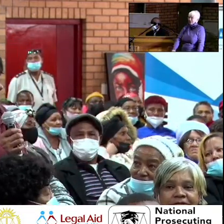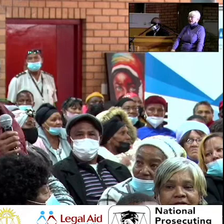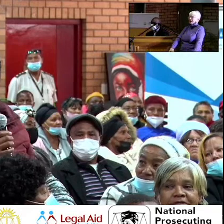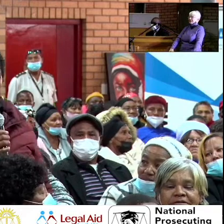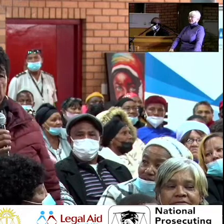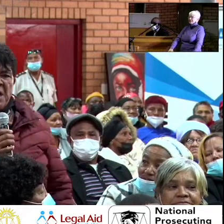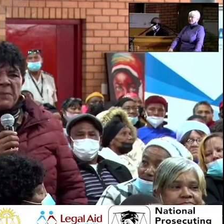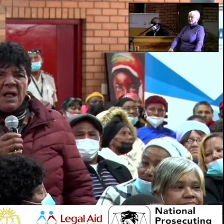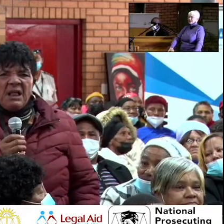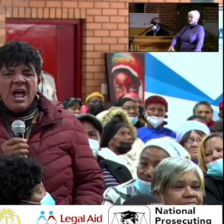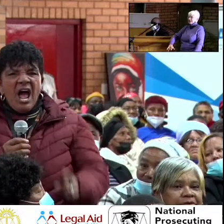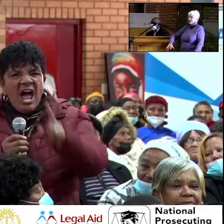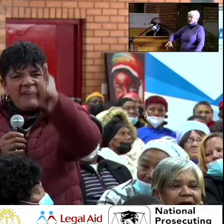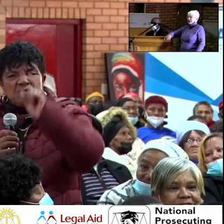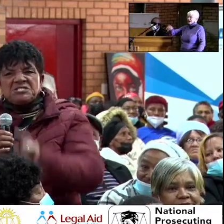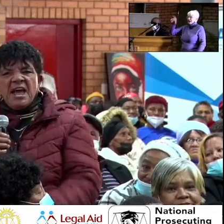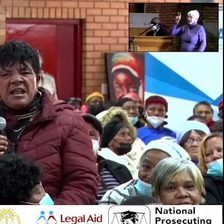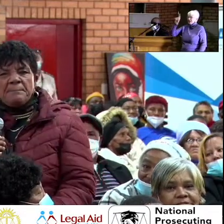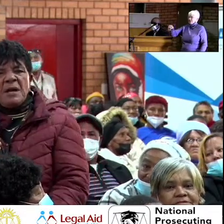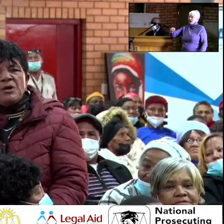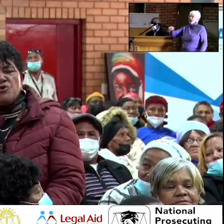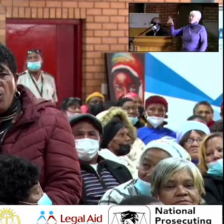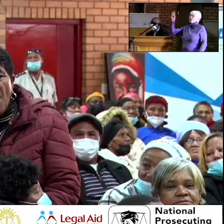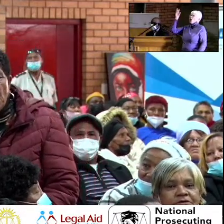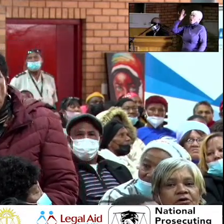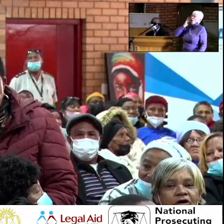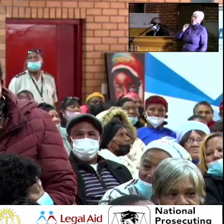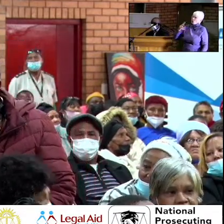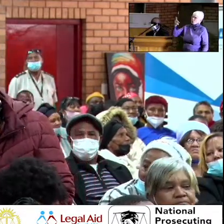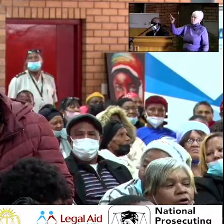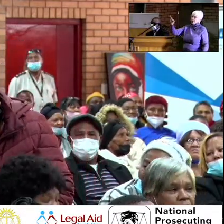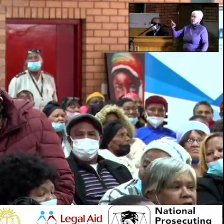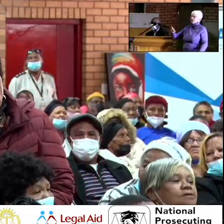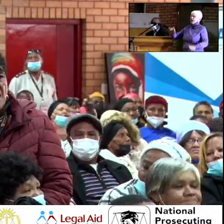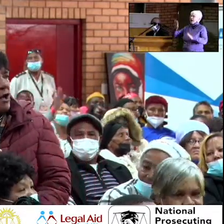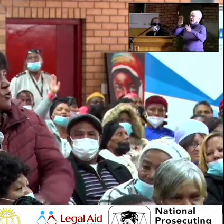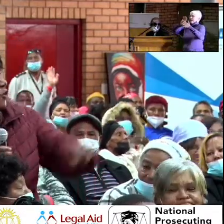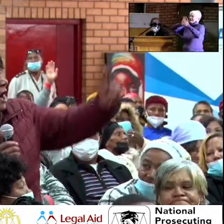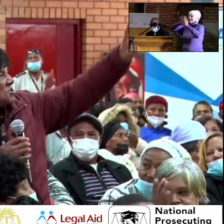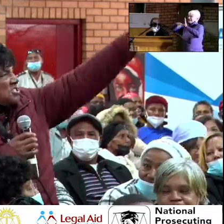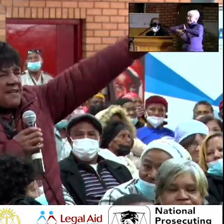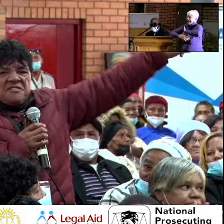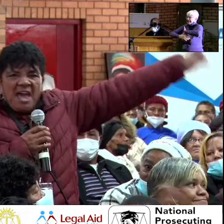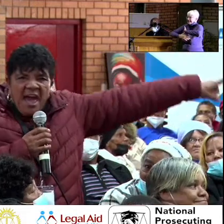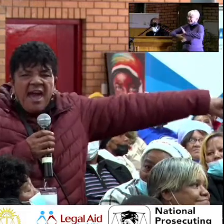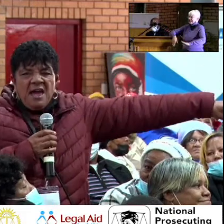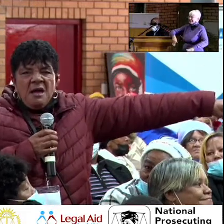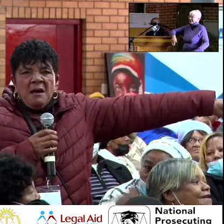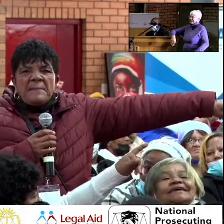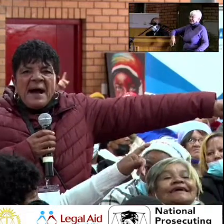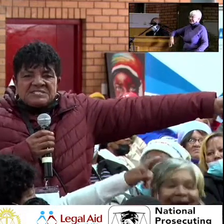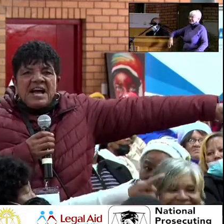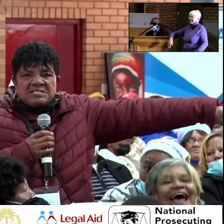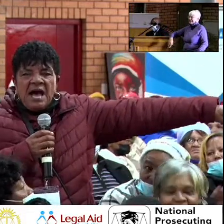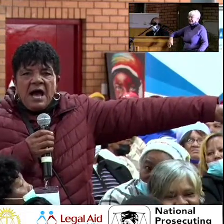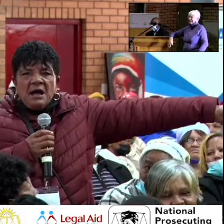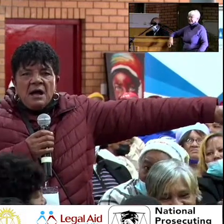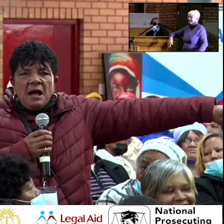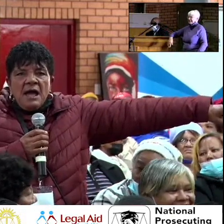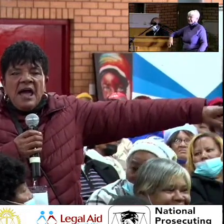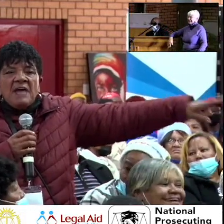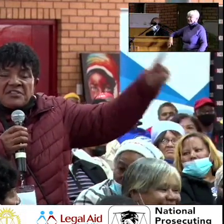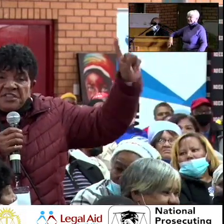the disabled people have to stand up 2 o'clock in the morning to go sit there by